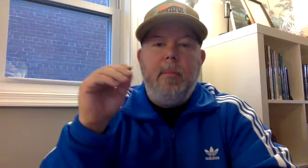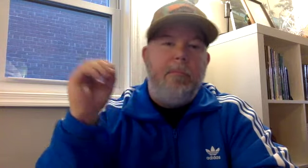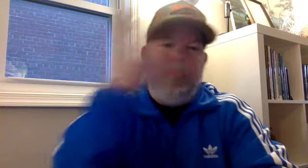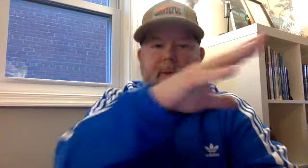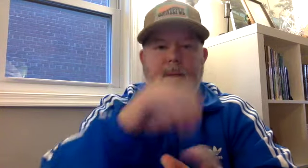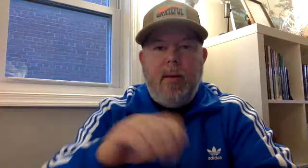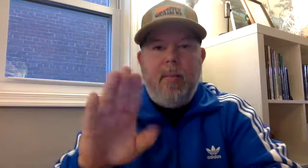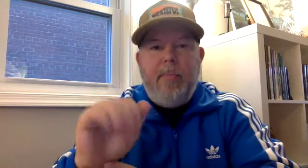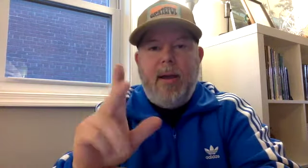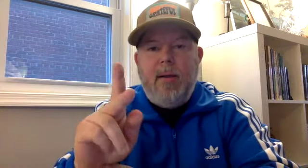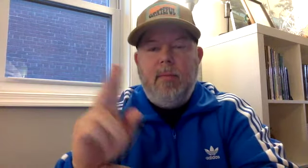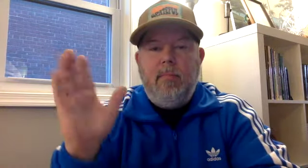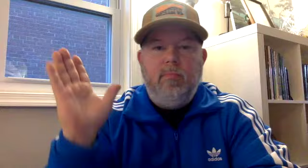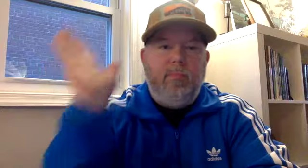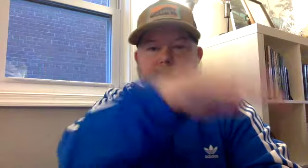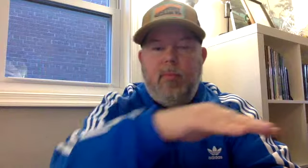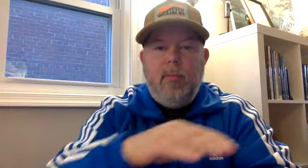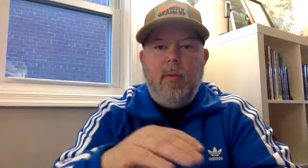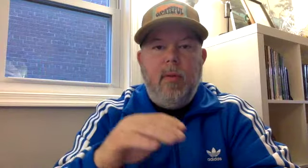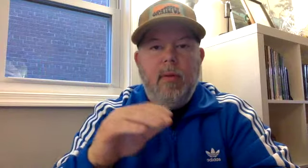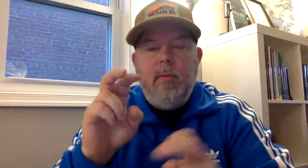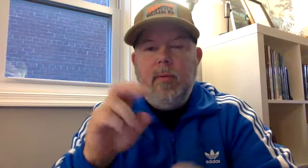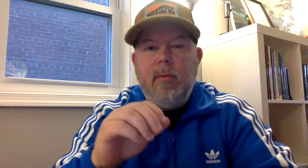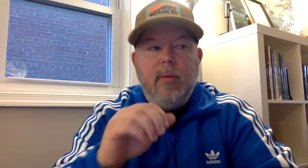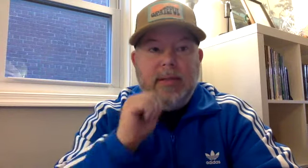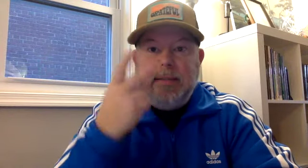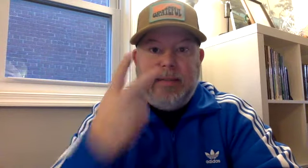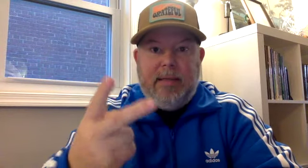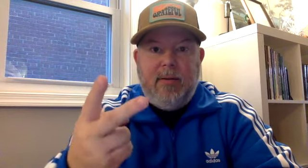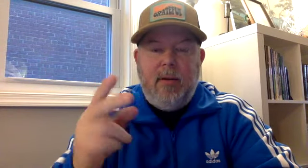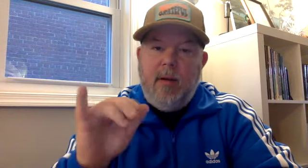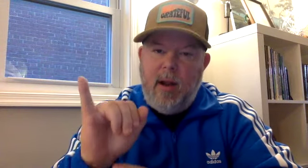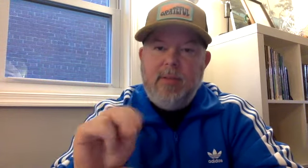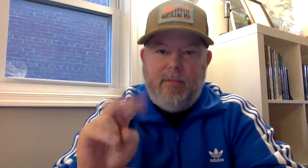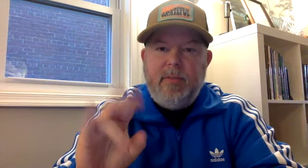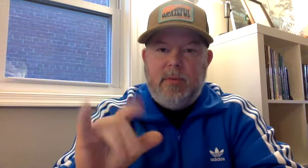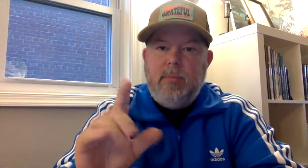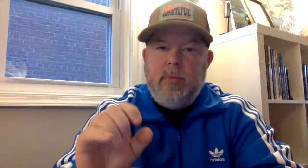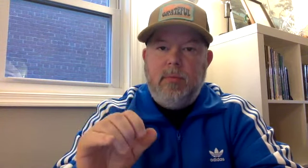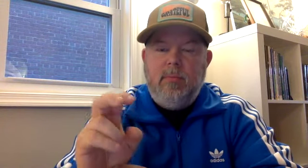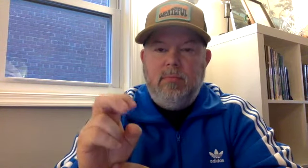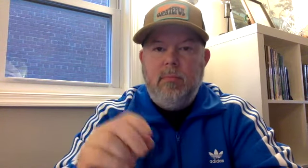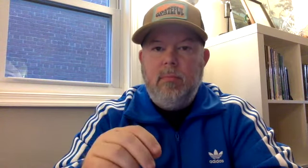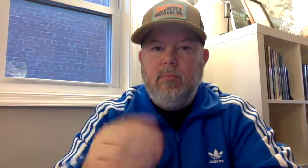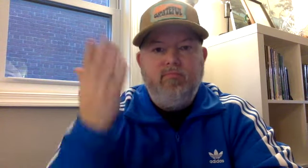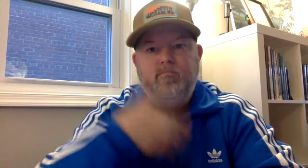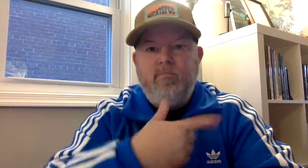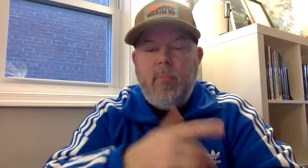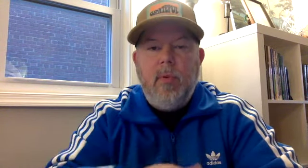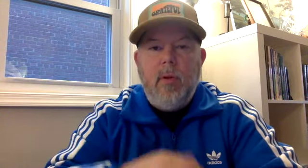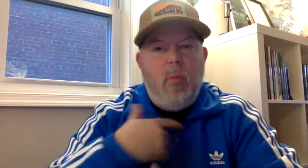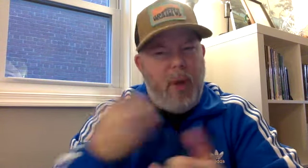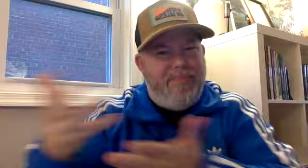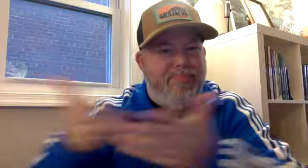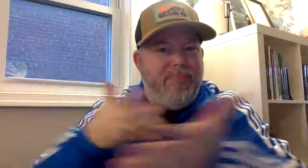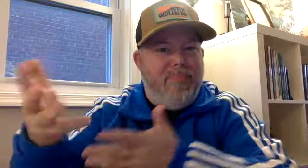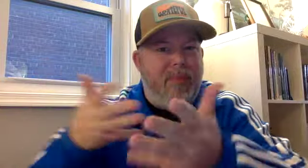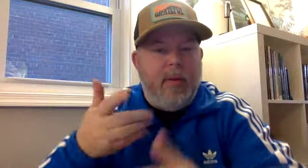legal consequences whatsoever for what Donald Trump did, what he attempted to do, all lies that he has